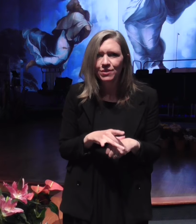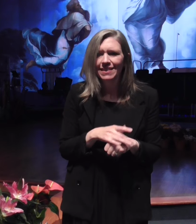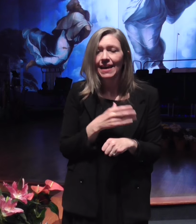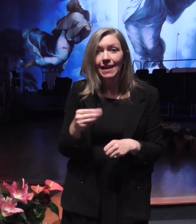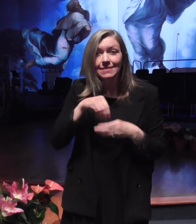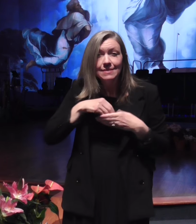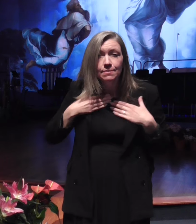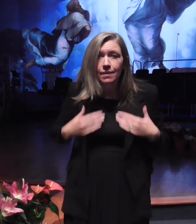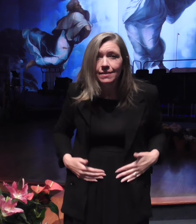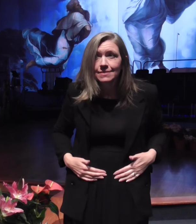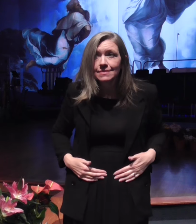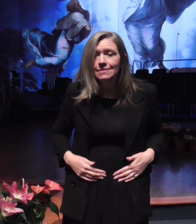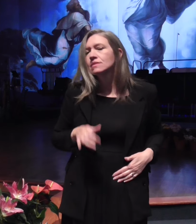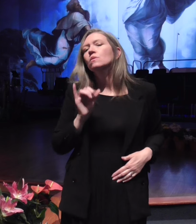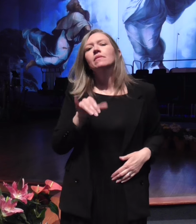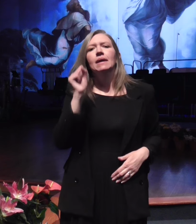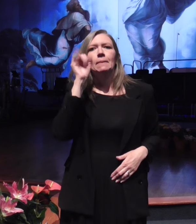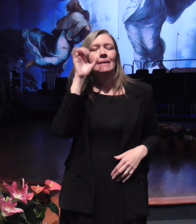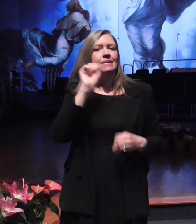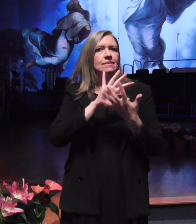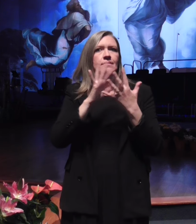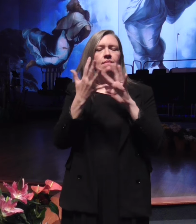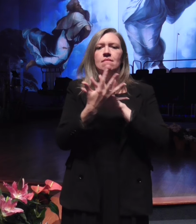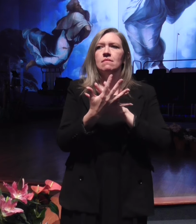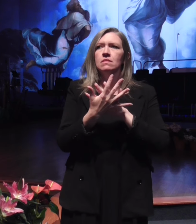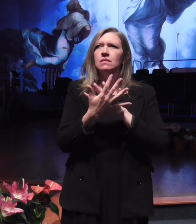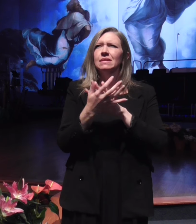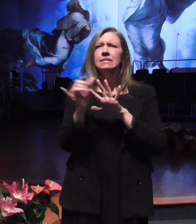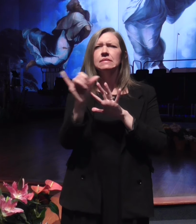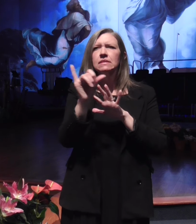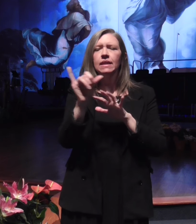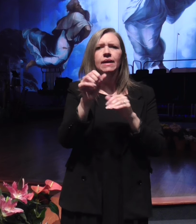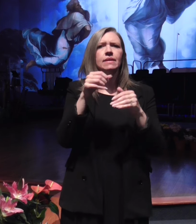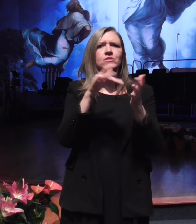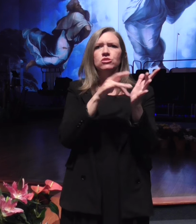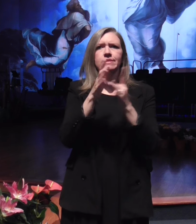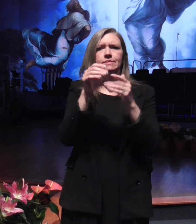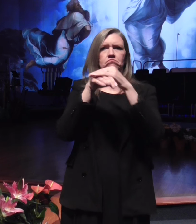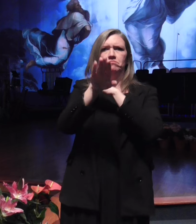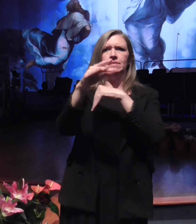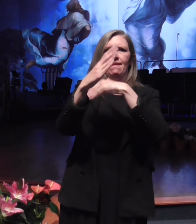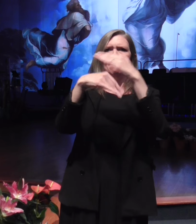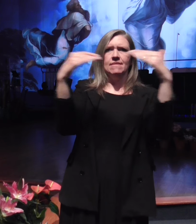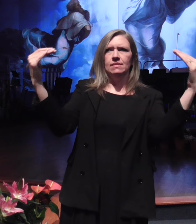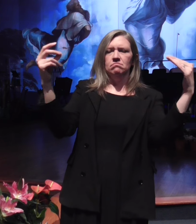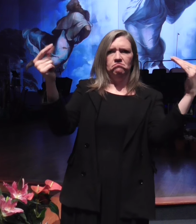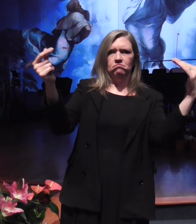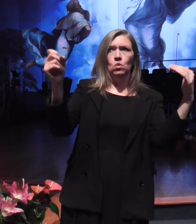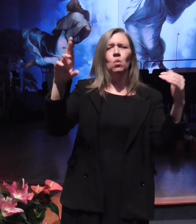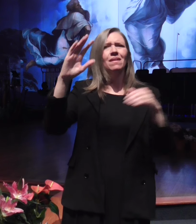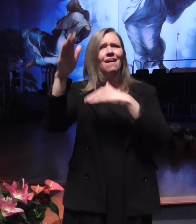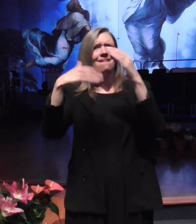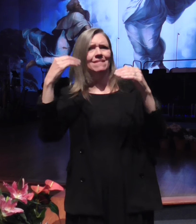this amazing transfiguration, it is as if Jesus enters heaven right at that time, or heaven enters him. Maybe